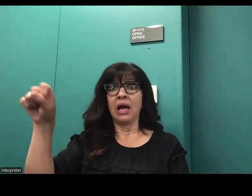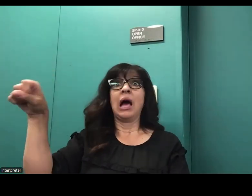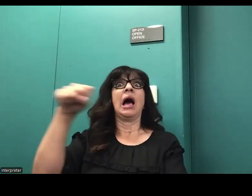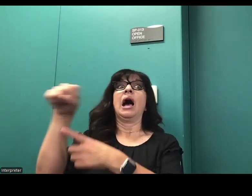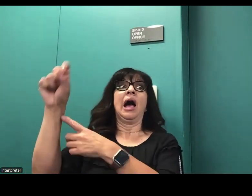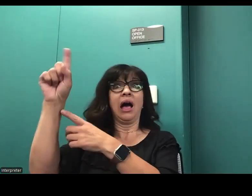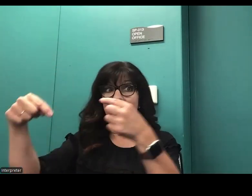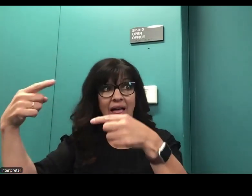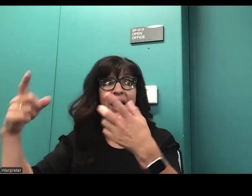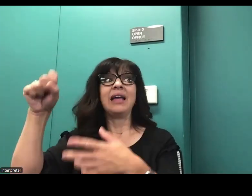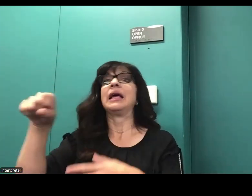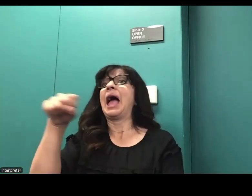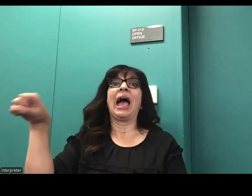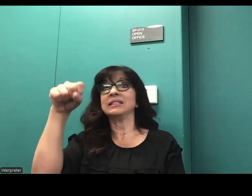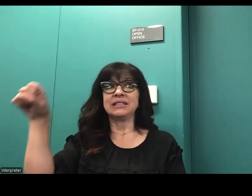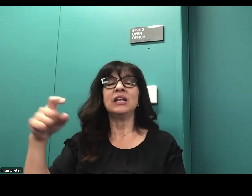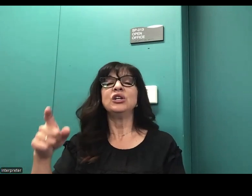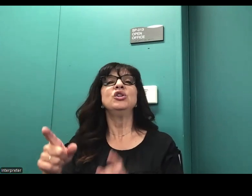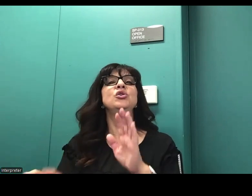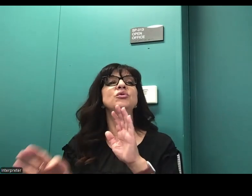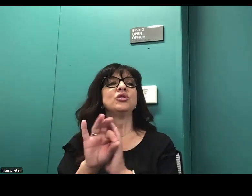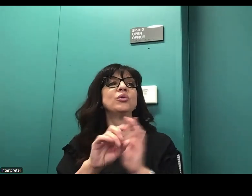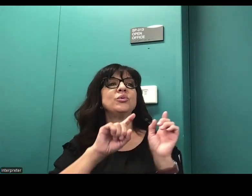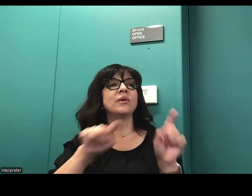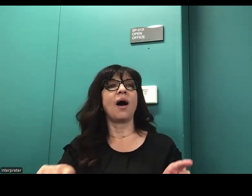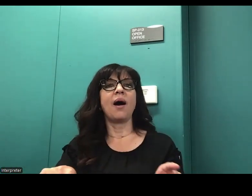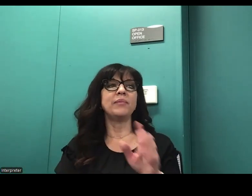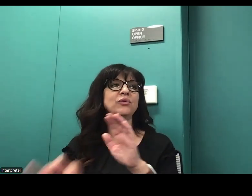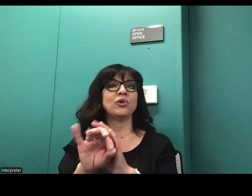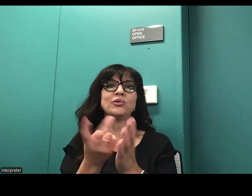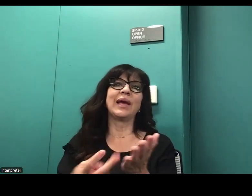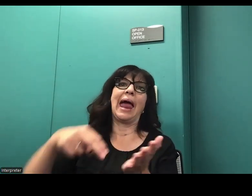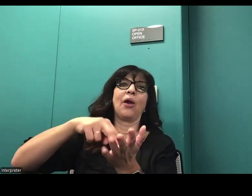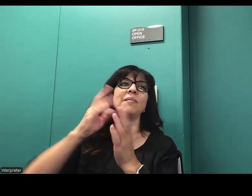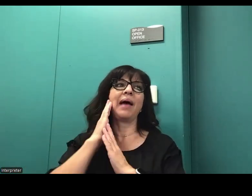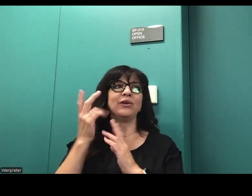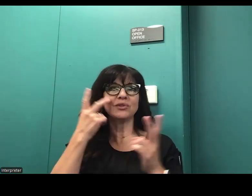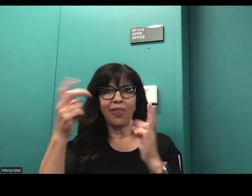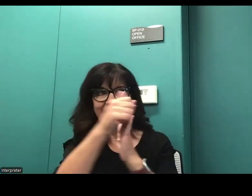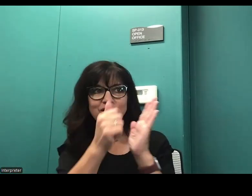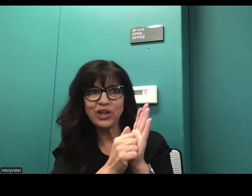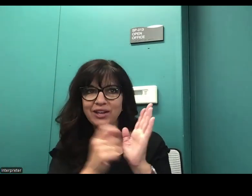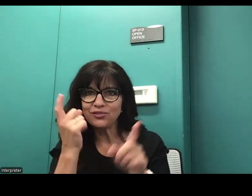You chose to come. You chose to go out of bed today. Did you see the agenda? Okay.